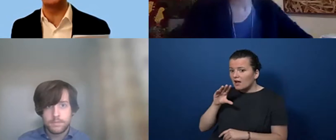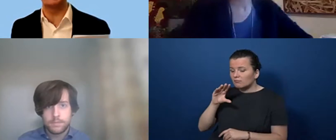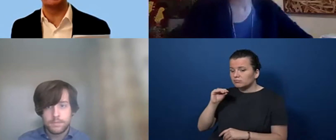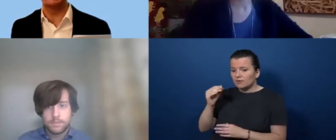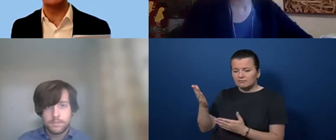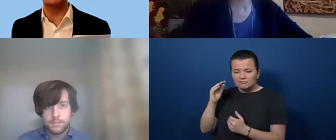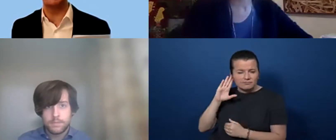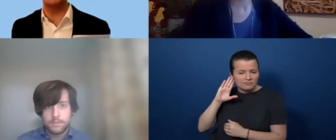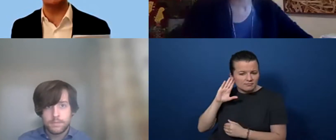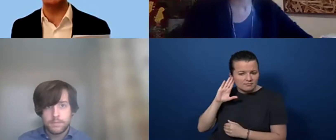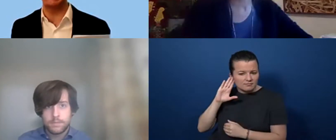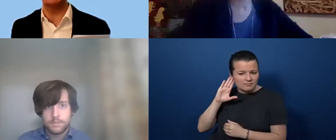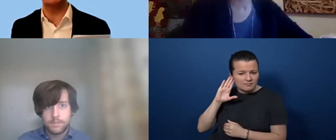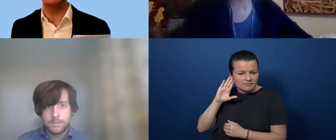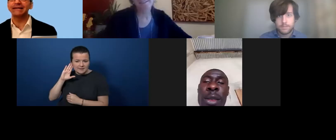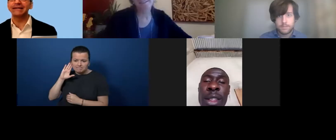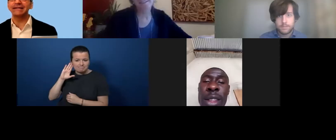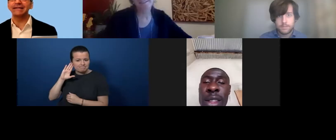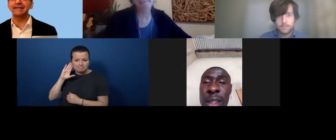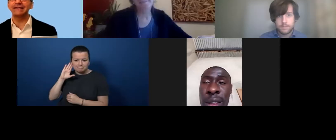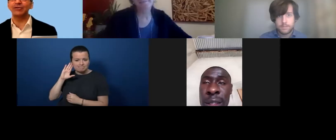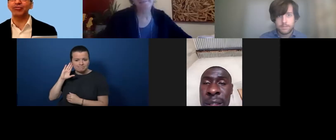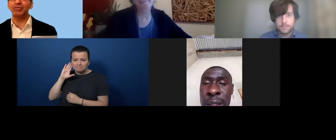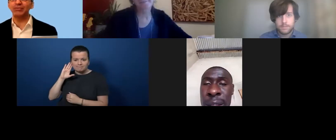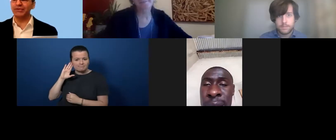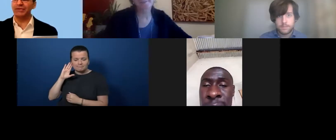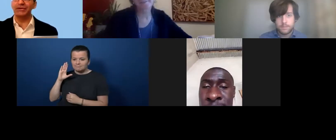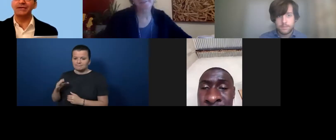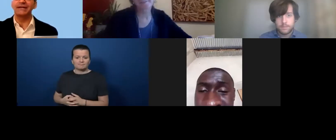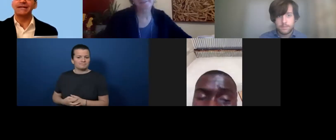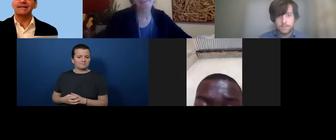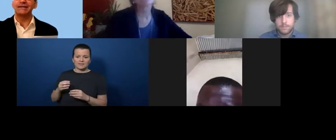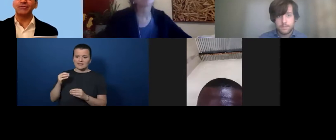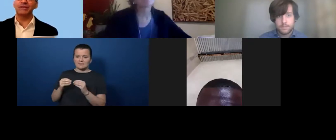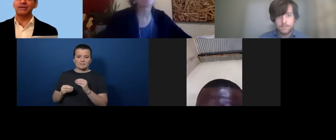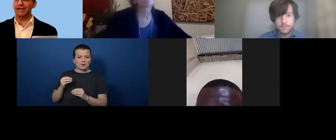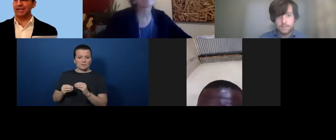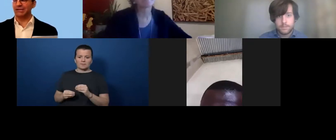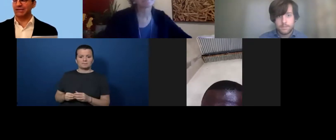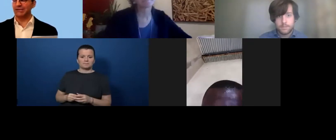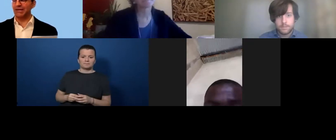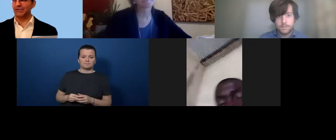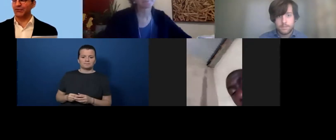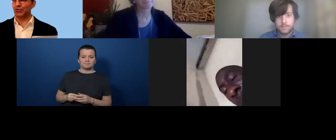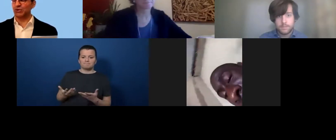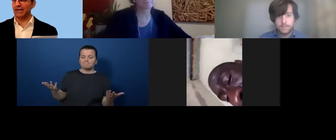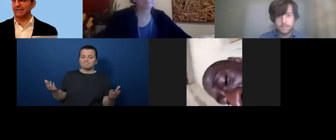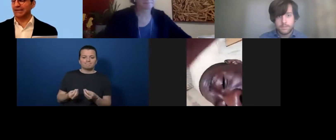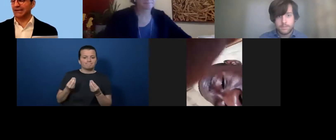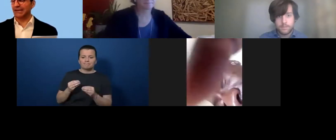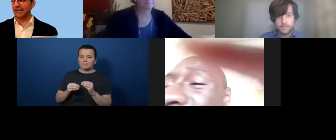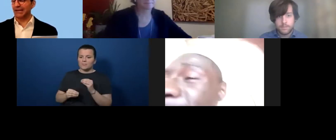you? No, it seems that there's still a problem with the connection. It's really